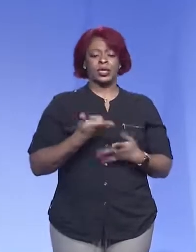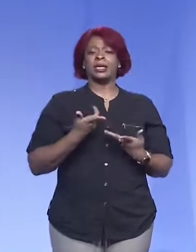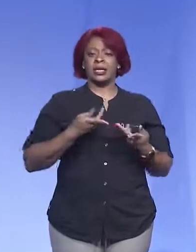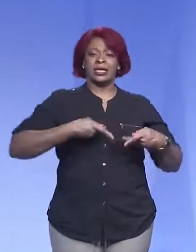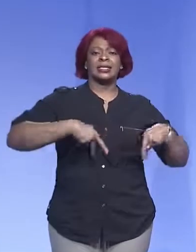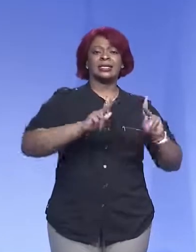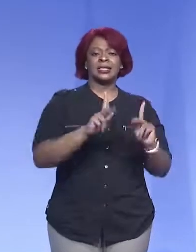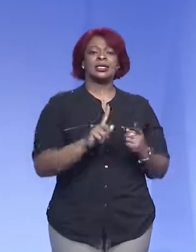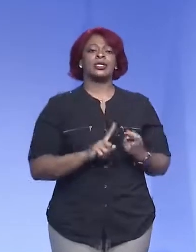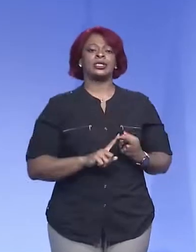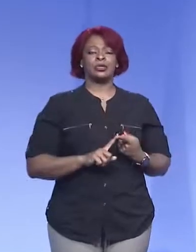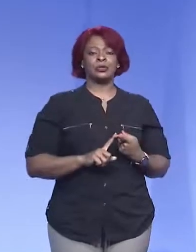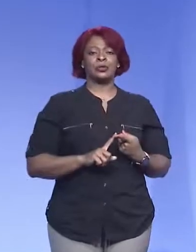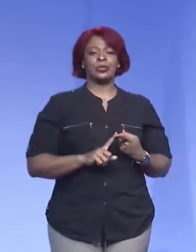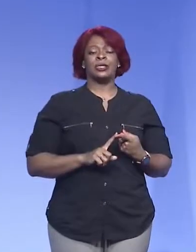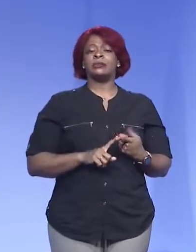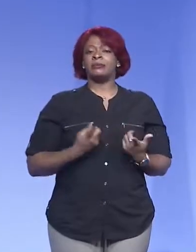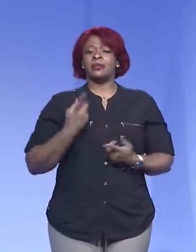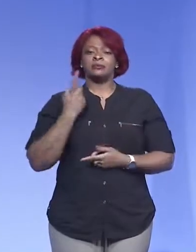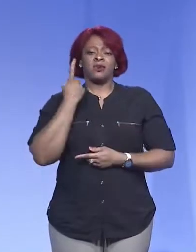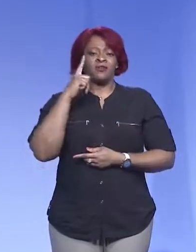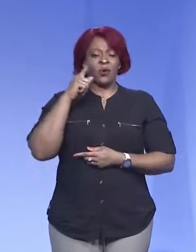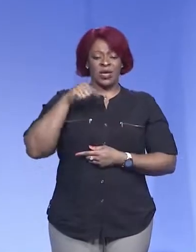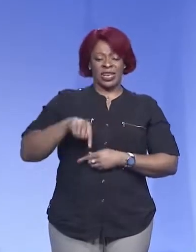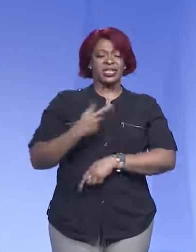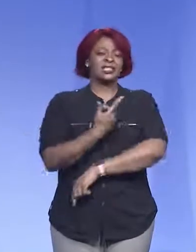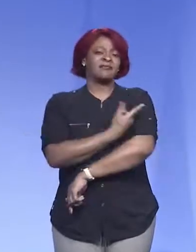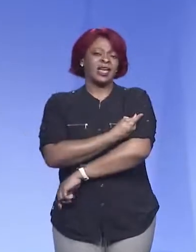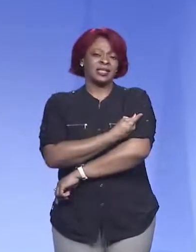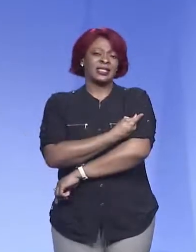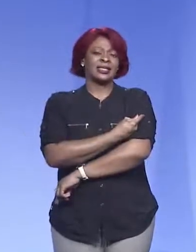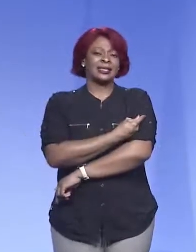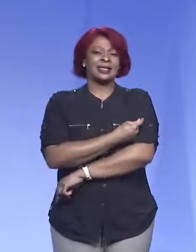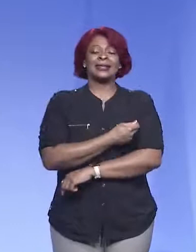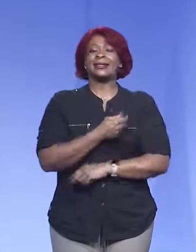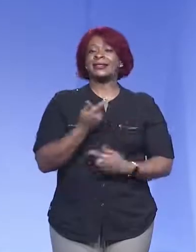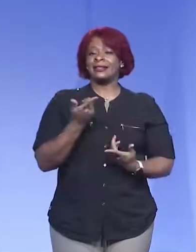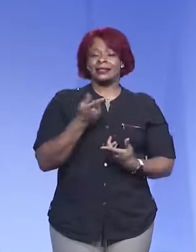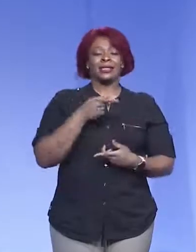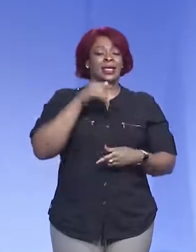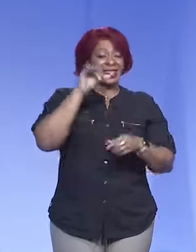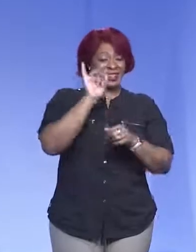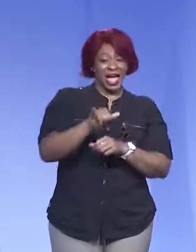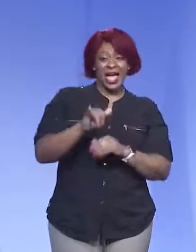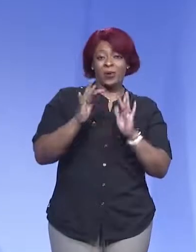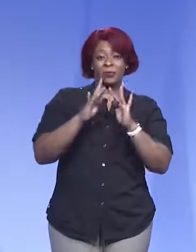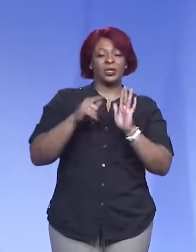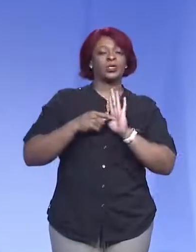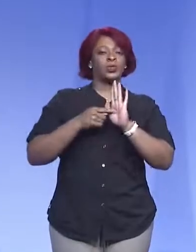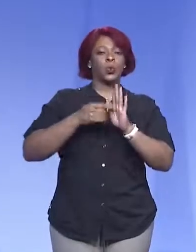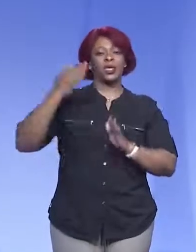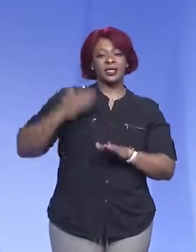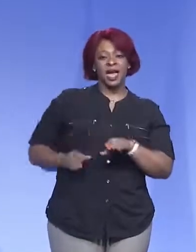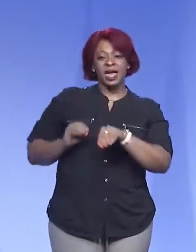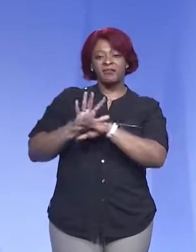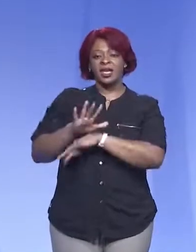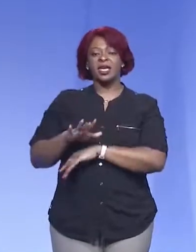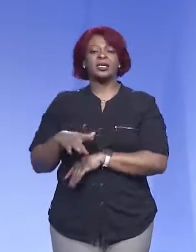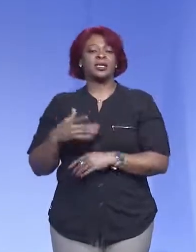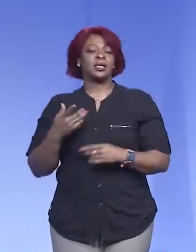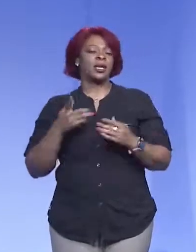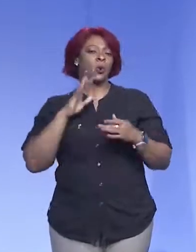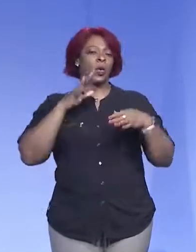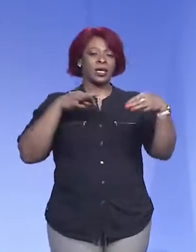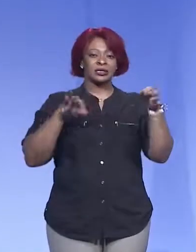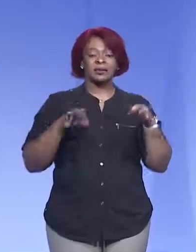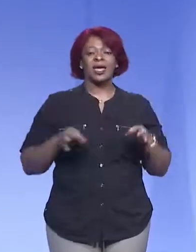to in terms of this vaccine. In it, it explains the side effects.